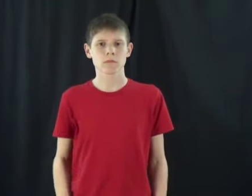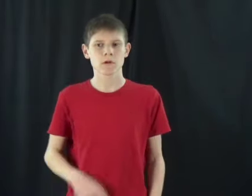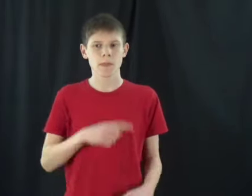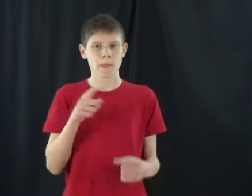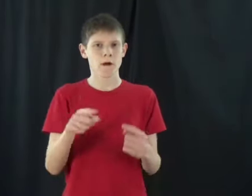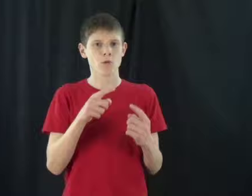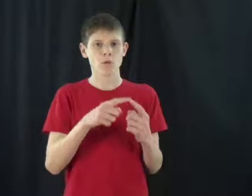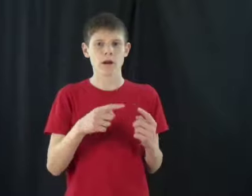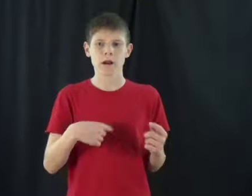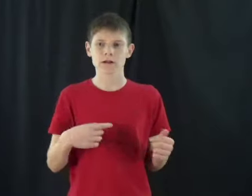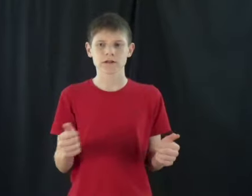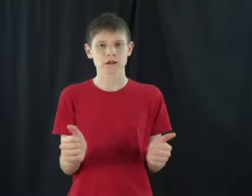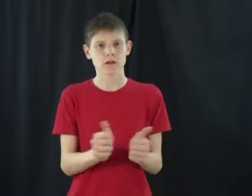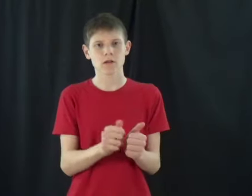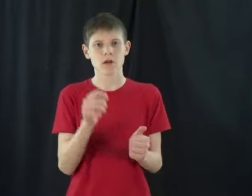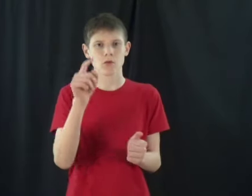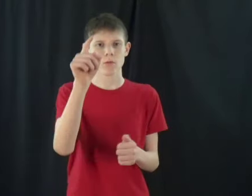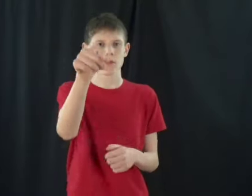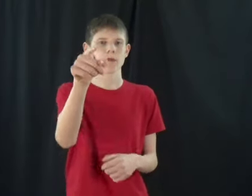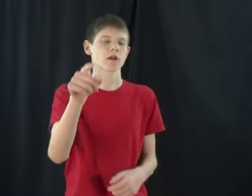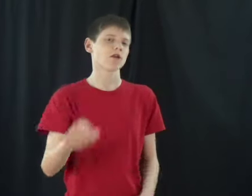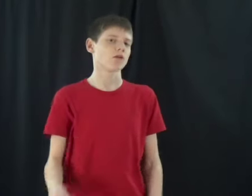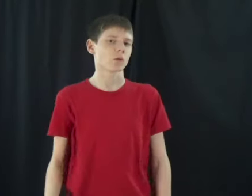When I sing along with you